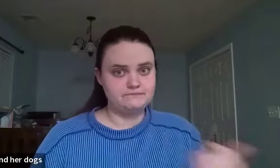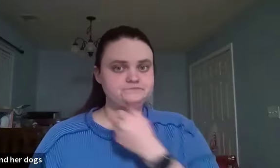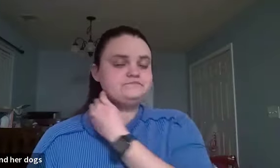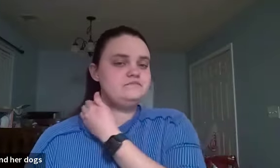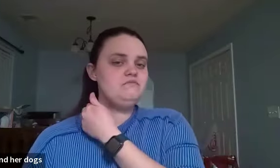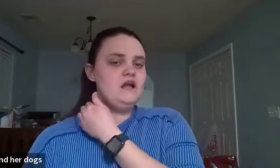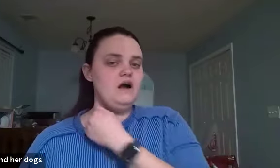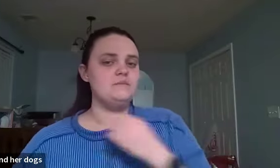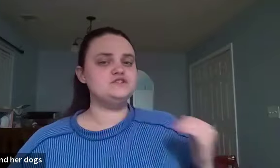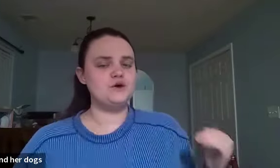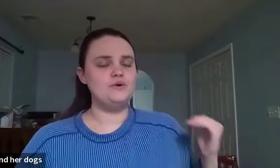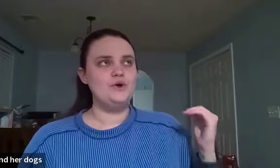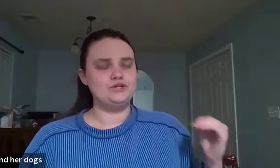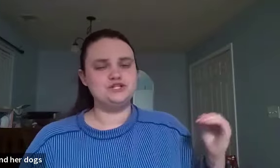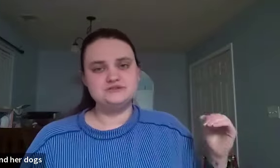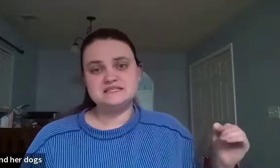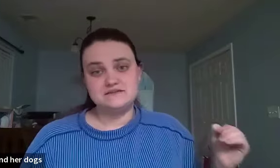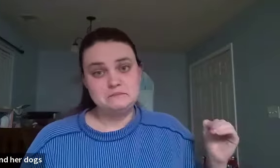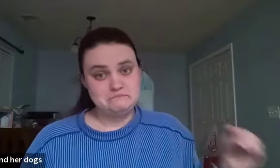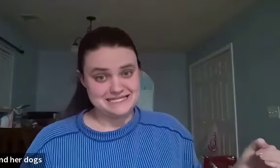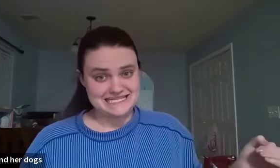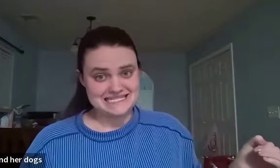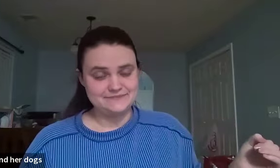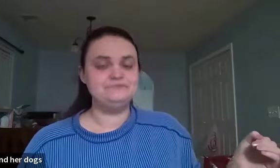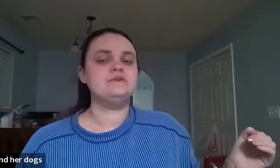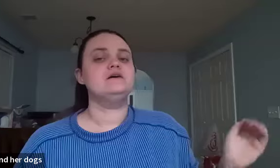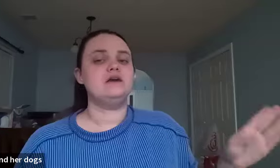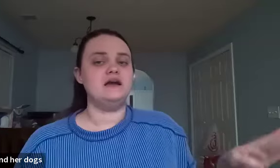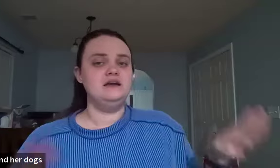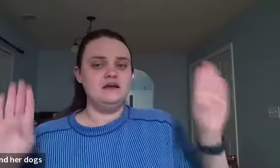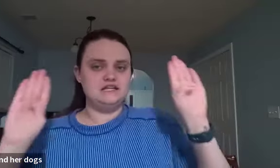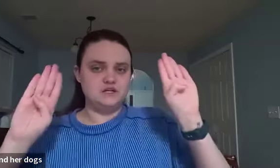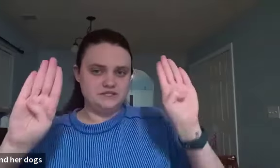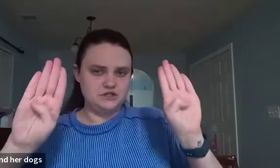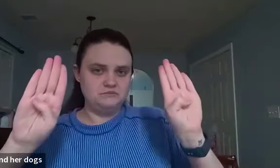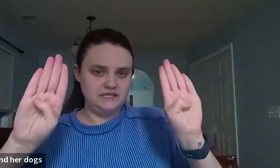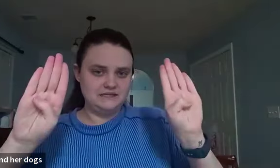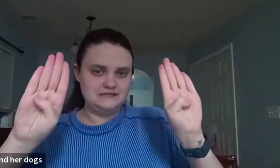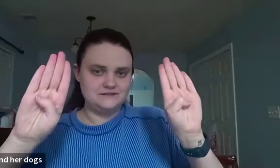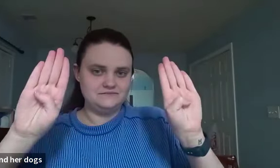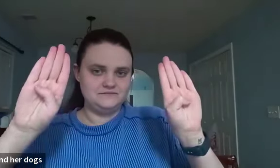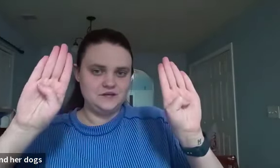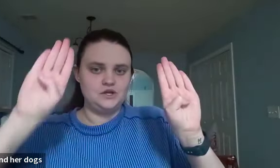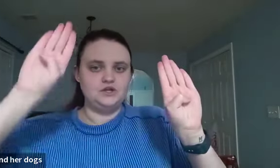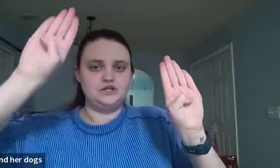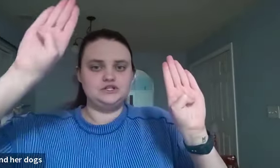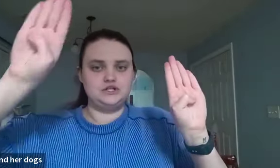businesswoman. And so what you're going to do is the sign for business. Okay. And it's going to be two B's. You're going to